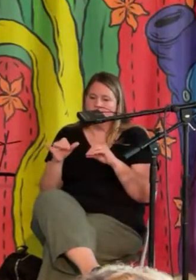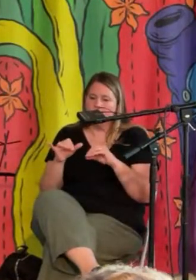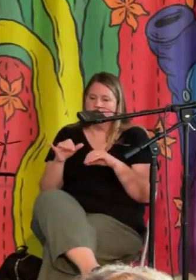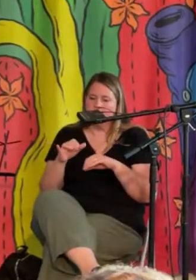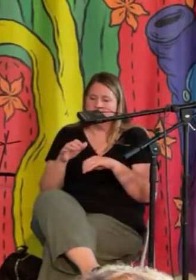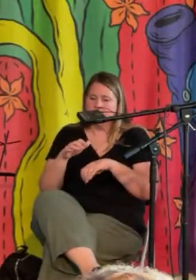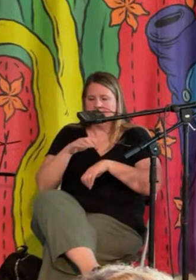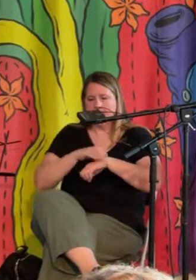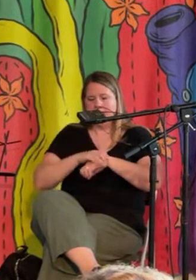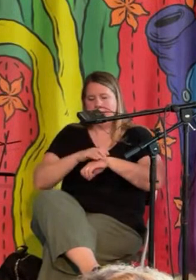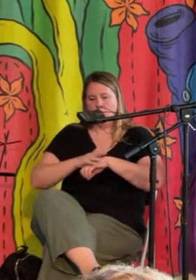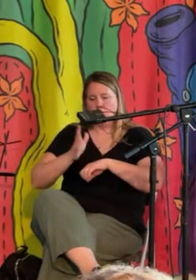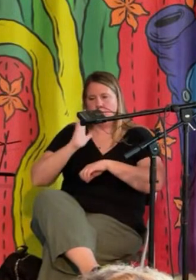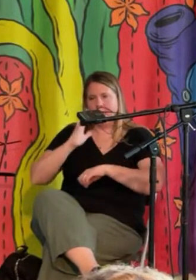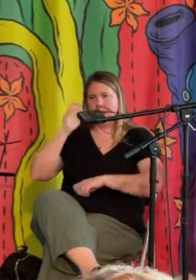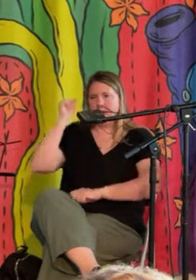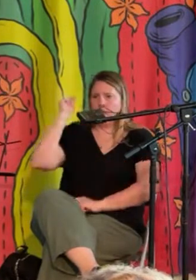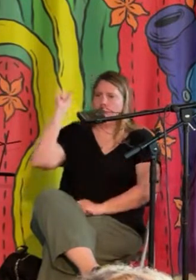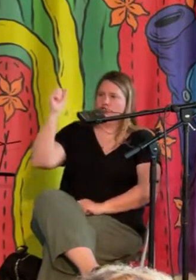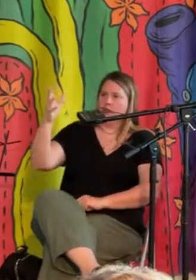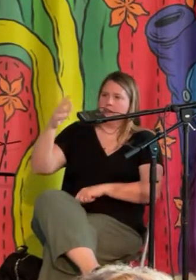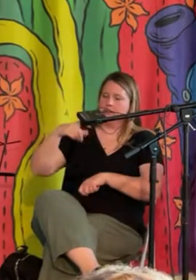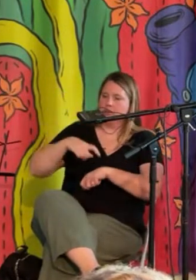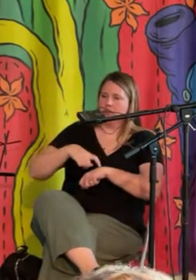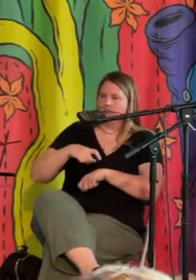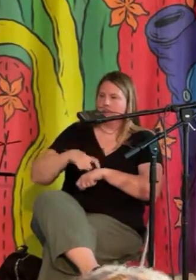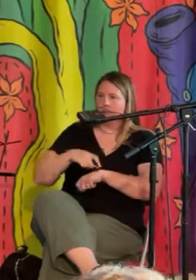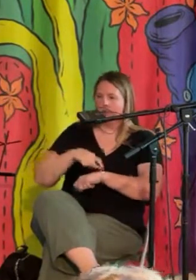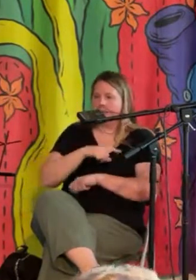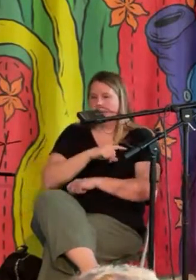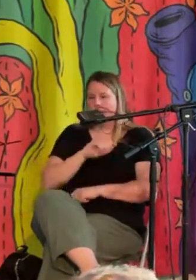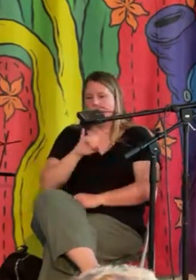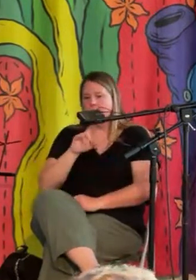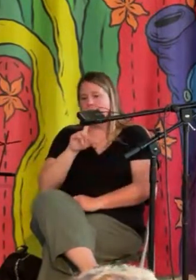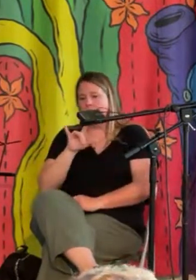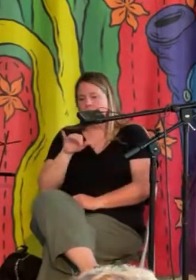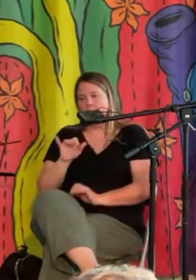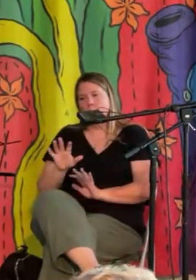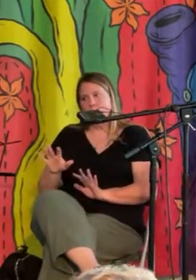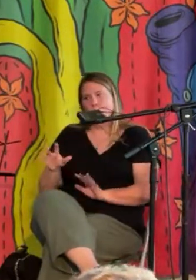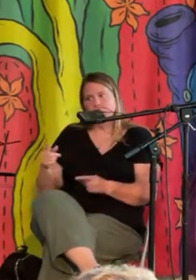time. Ilya says, fighting words in our house, Ilya says that